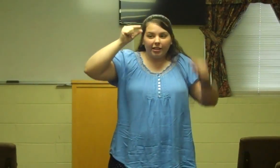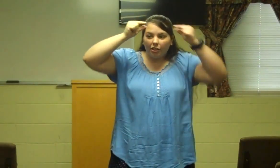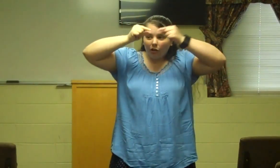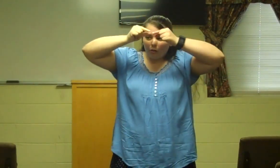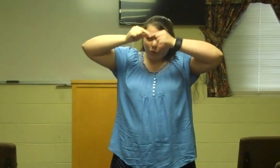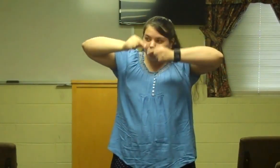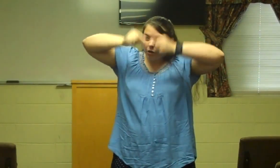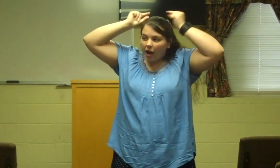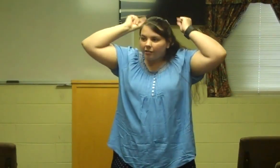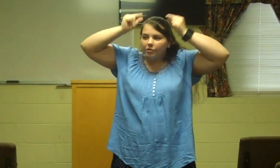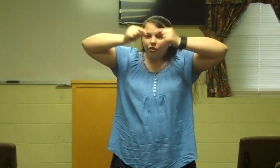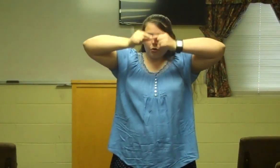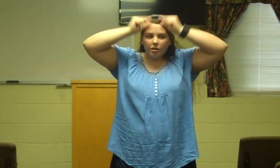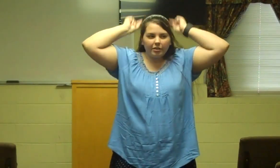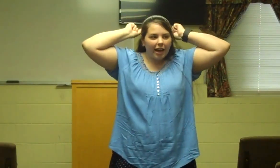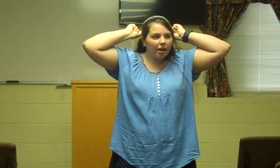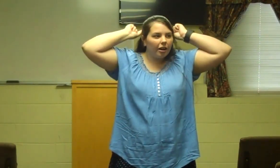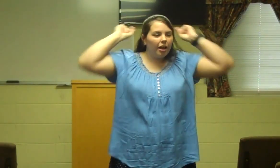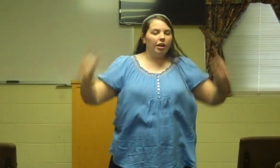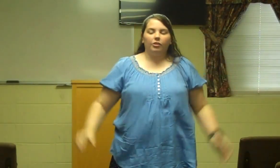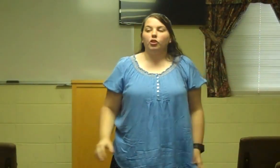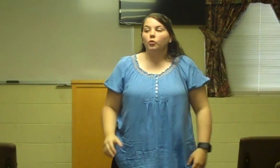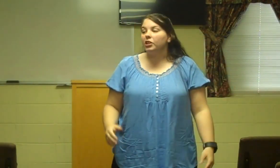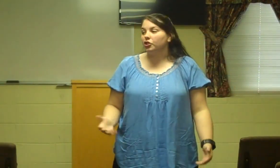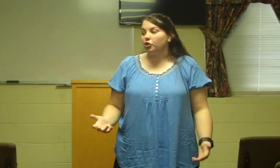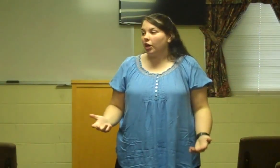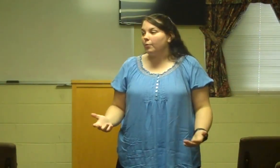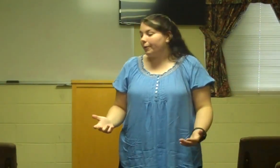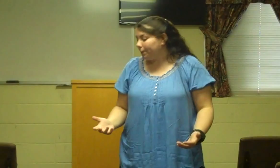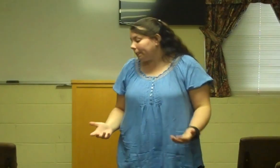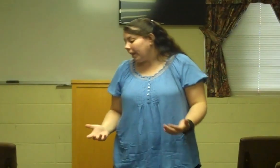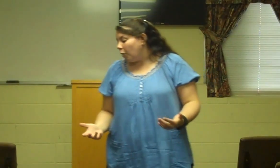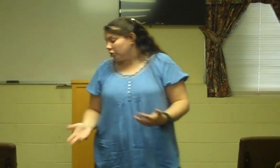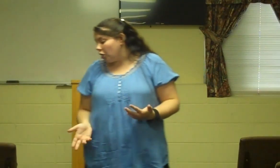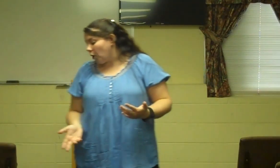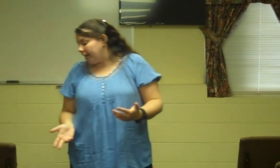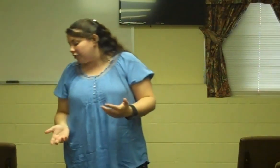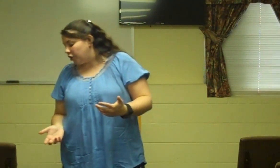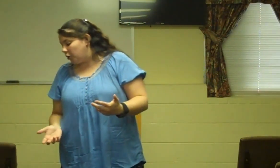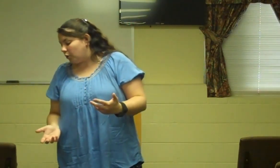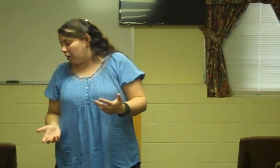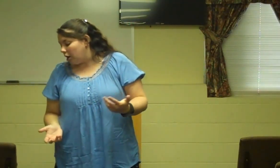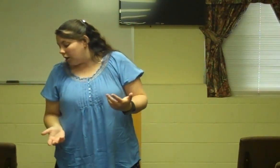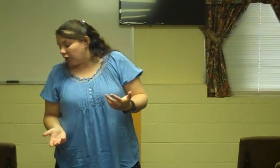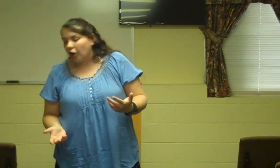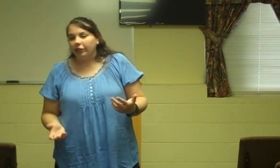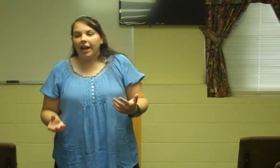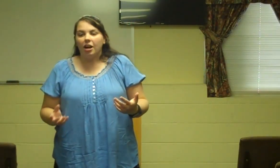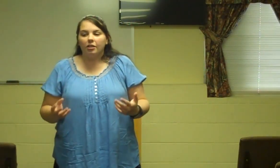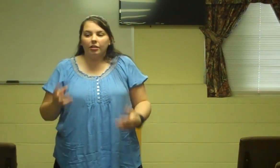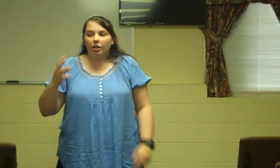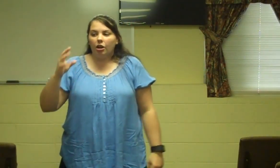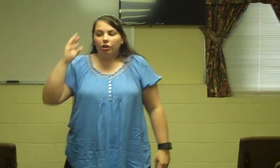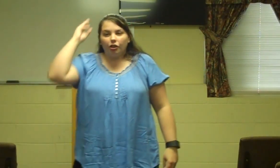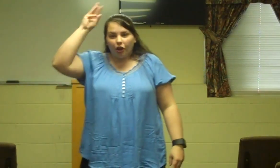like, the crew cut, short hair. So you really just describe it, which goes right into curly hair.